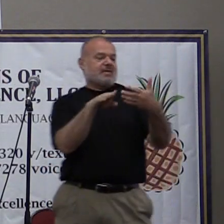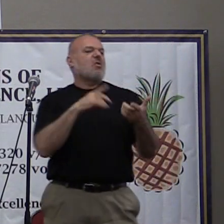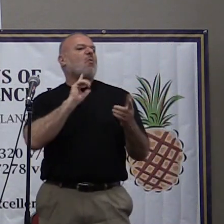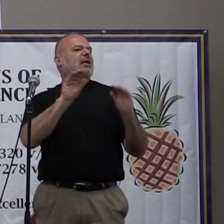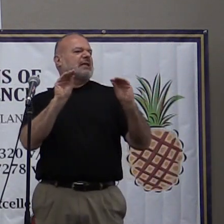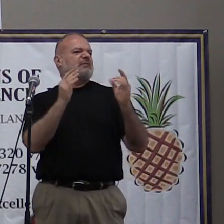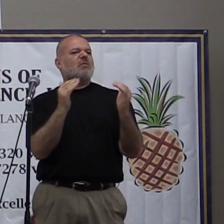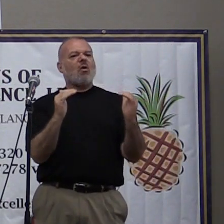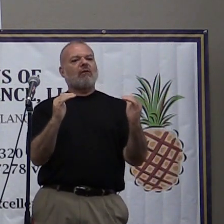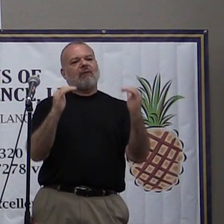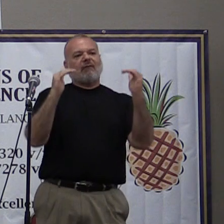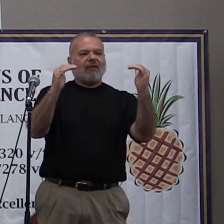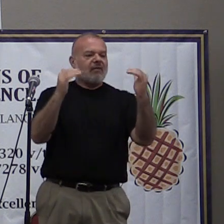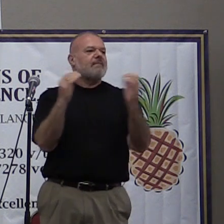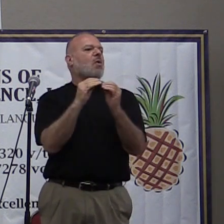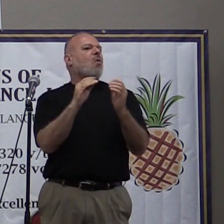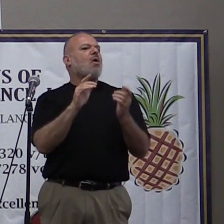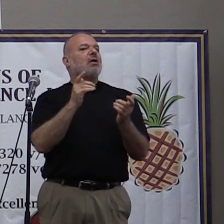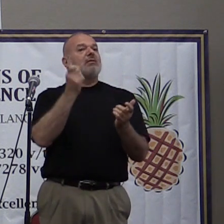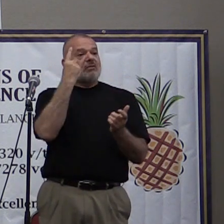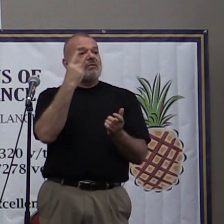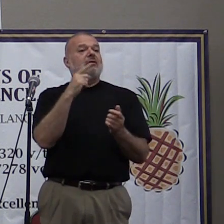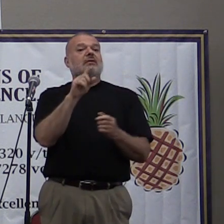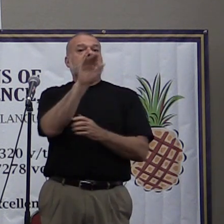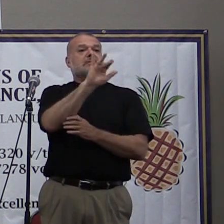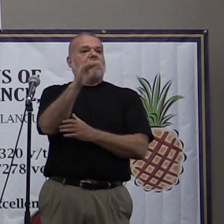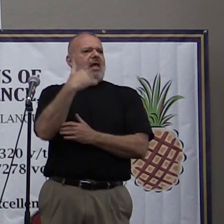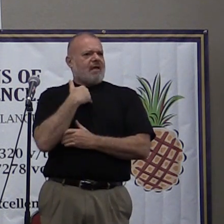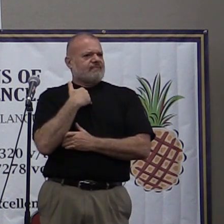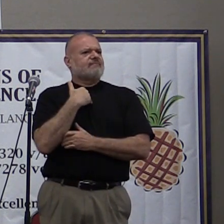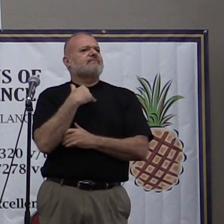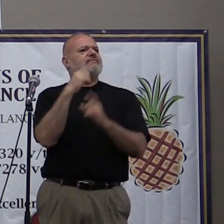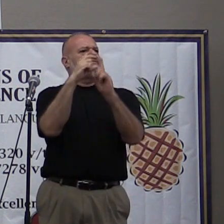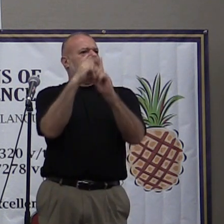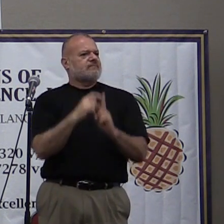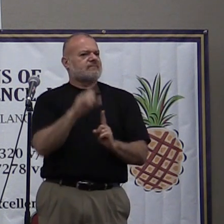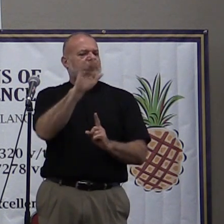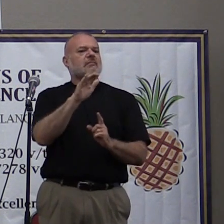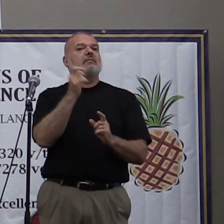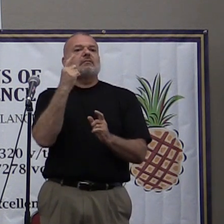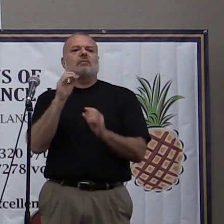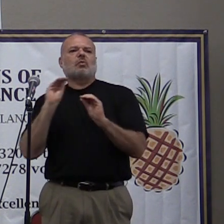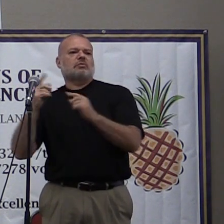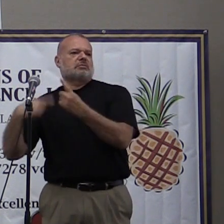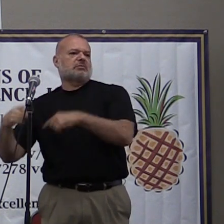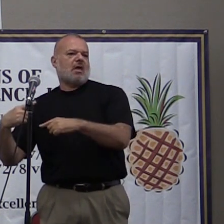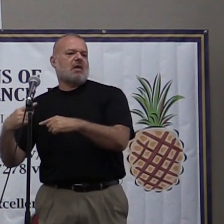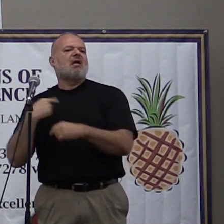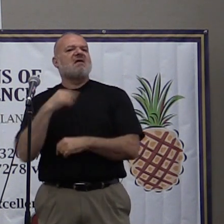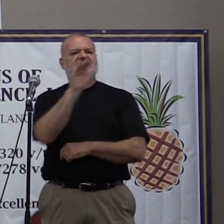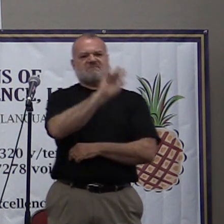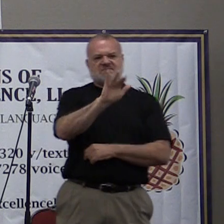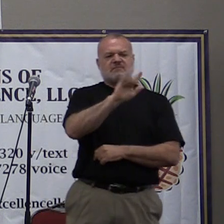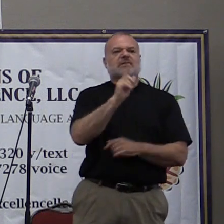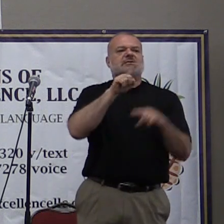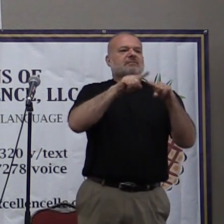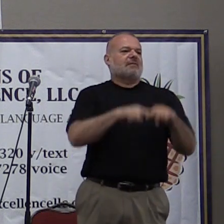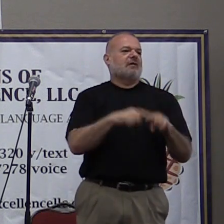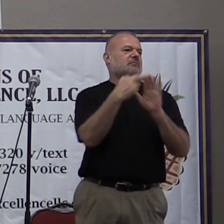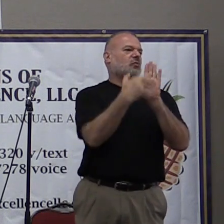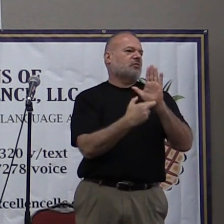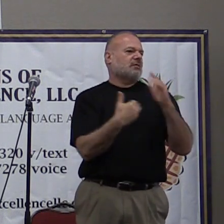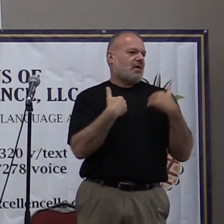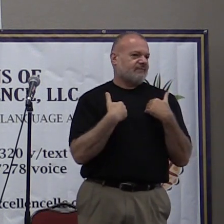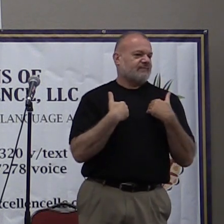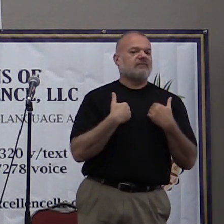We have an intermediate, so we'll be a little bit more advanced. Finger spelling does have like no signs